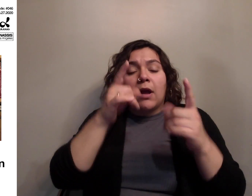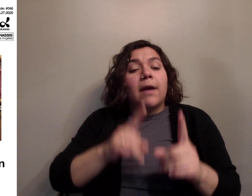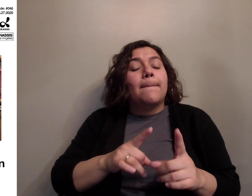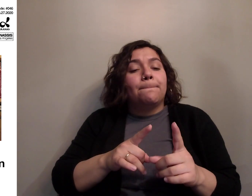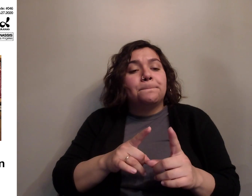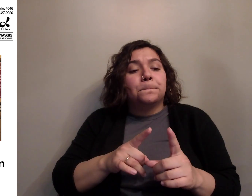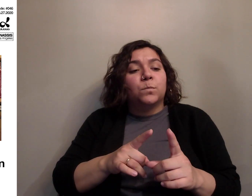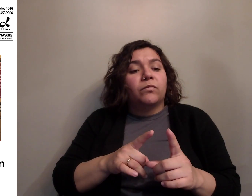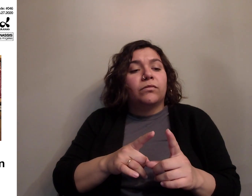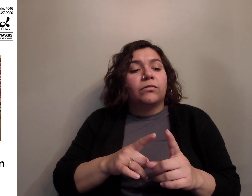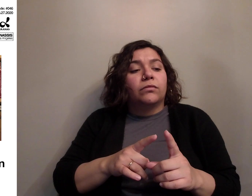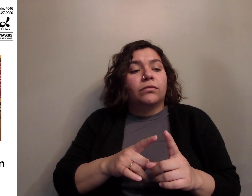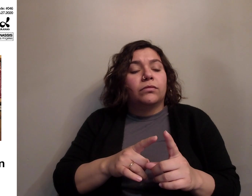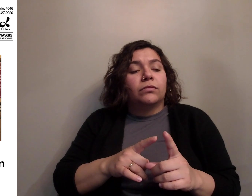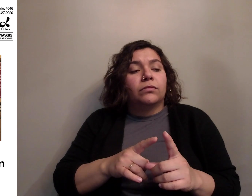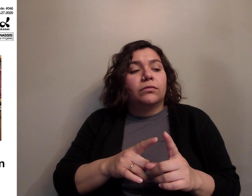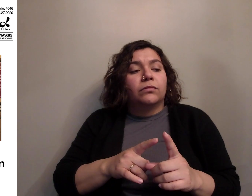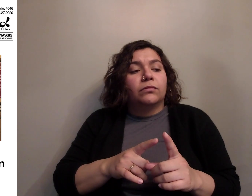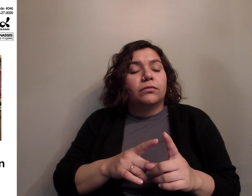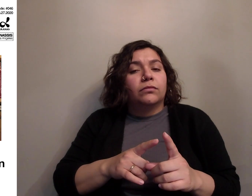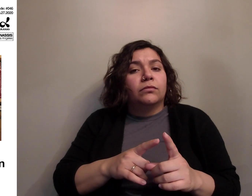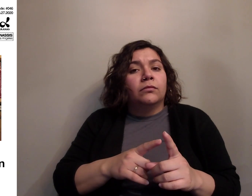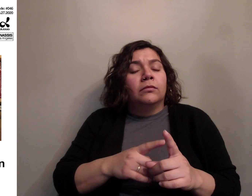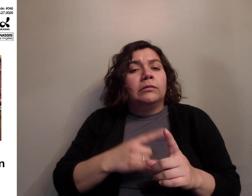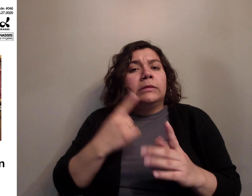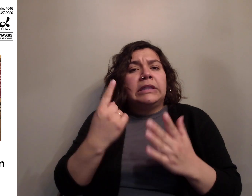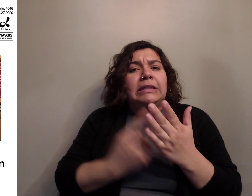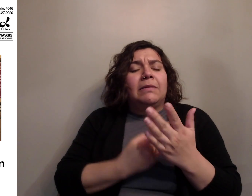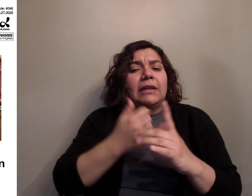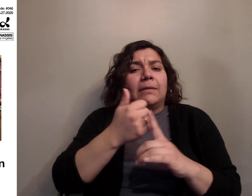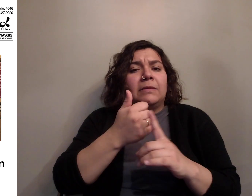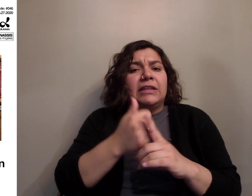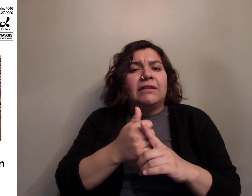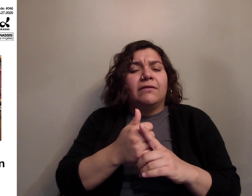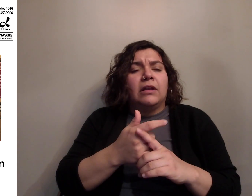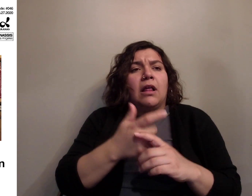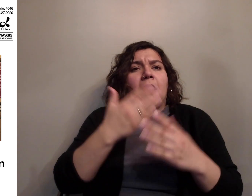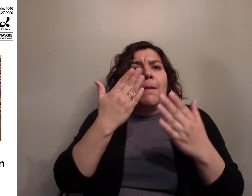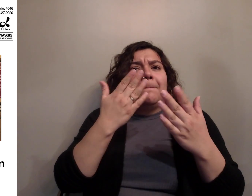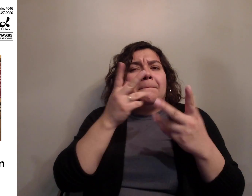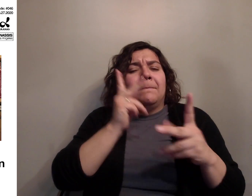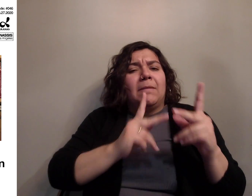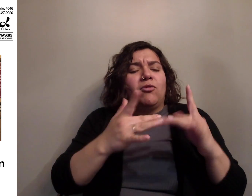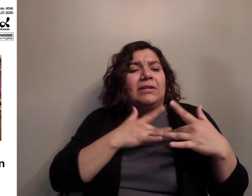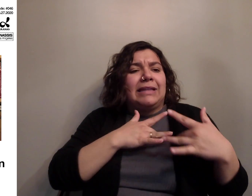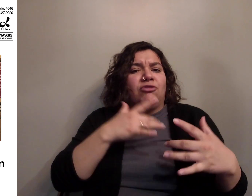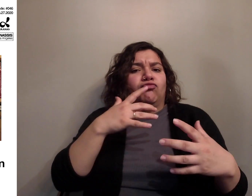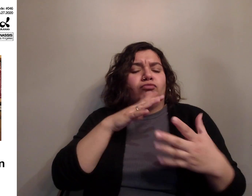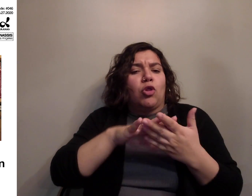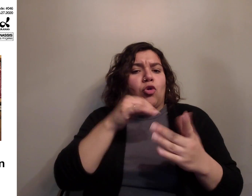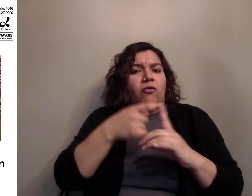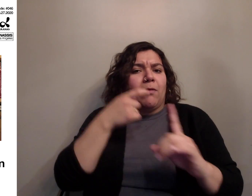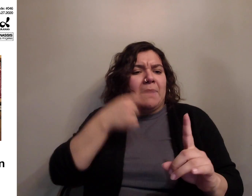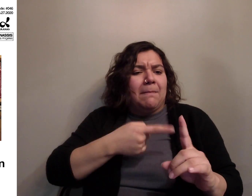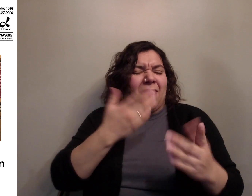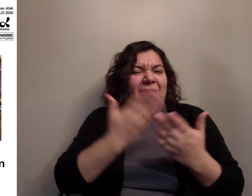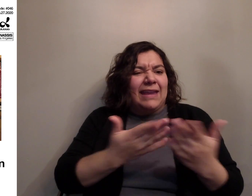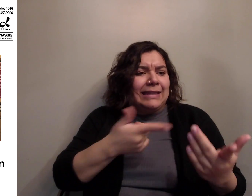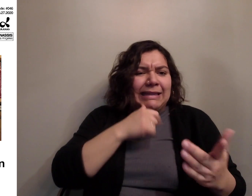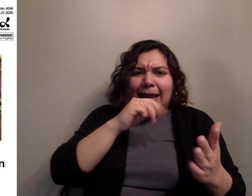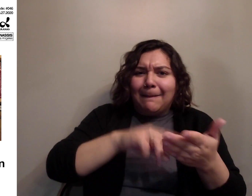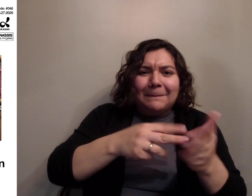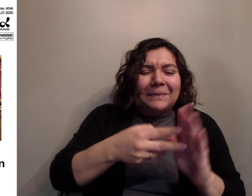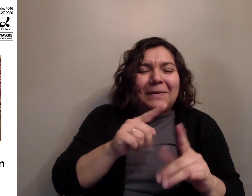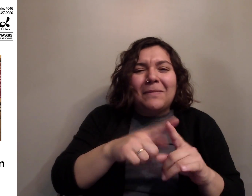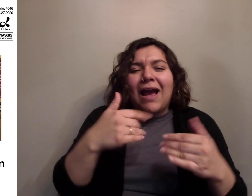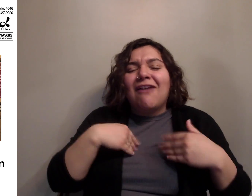relationship because very often what they took from him was something that he could not possibly have intended. And there was